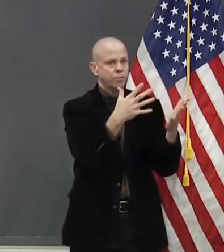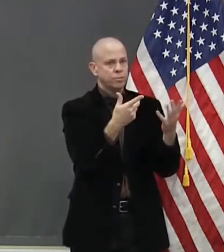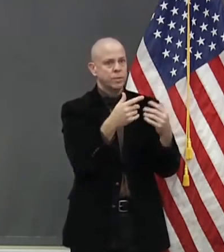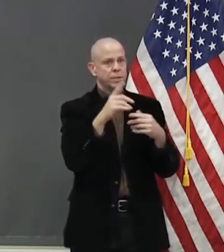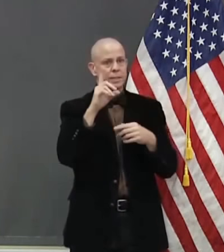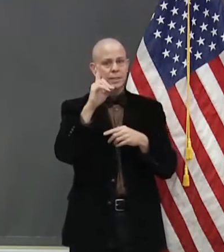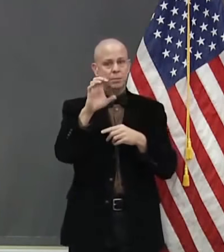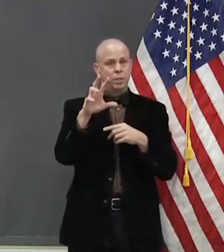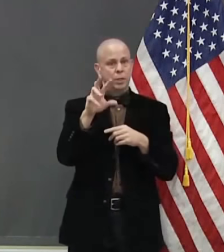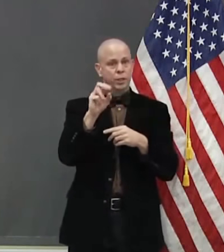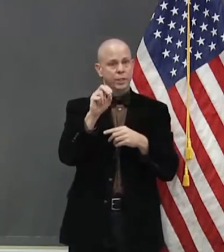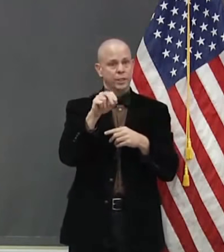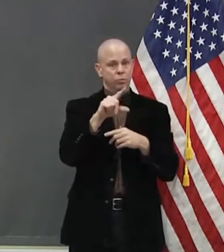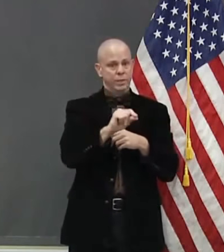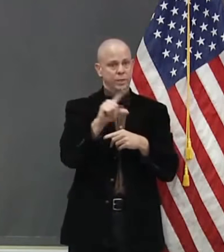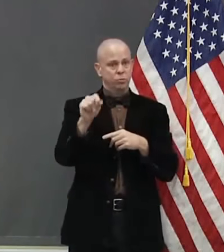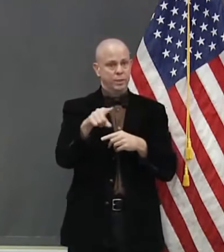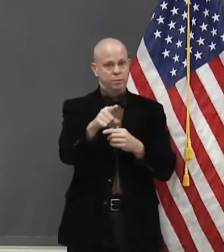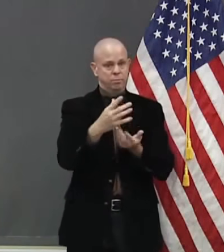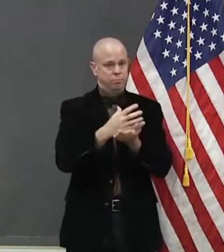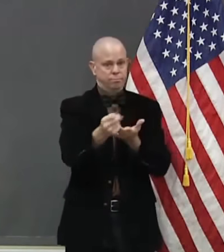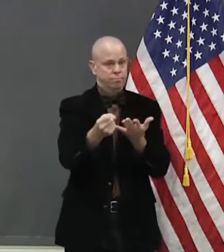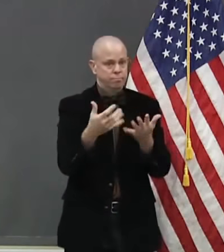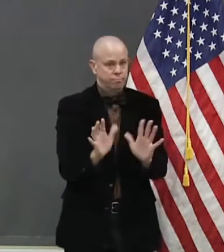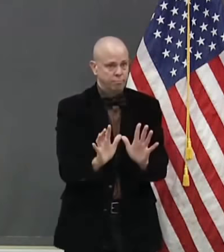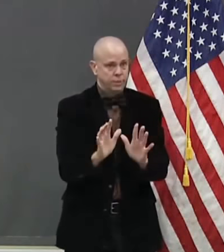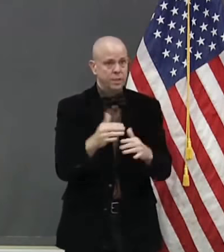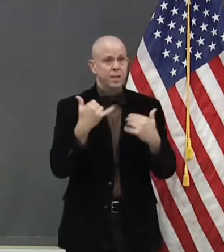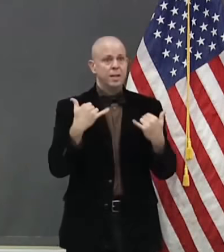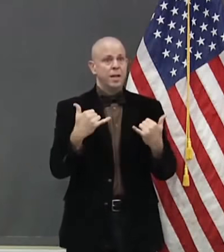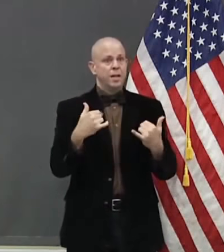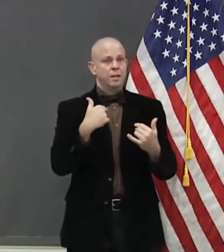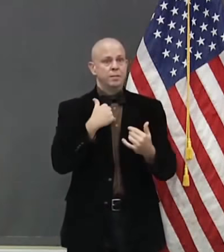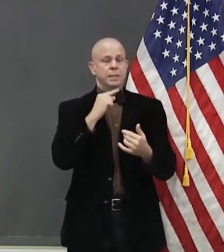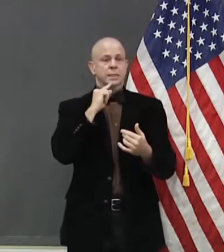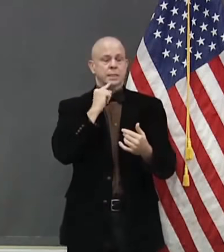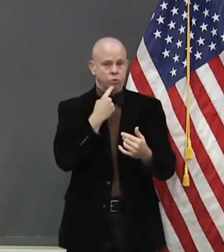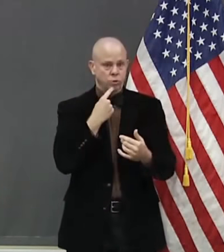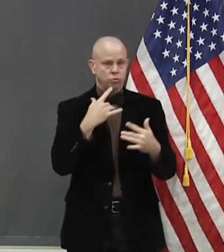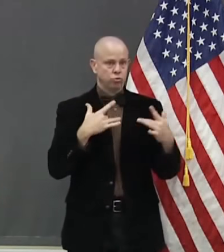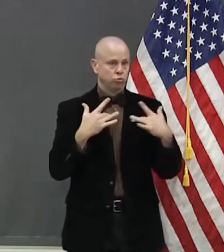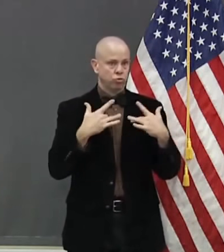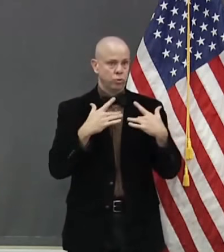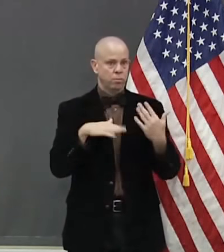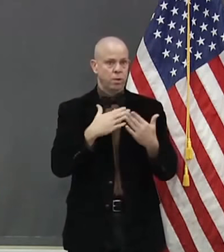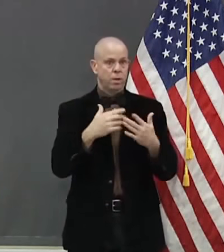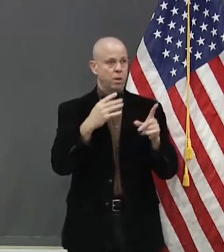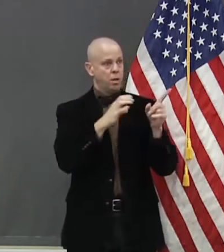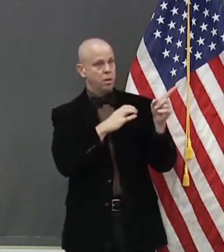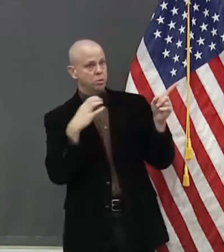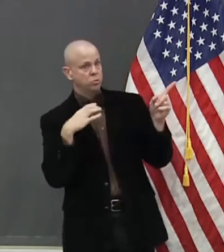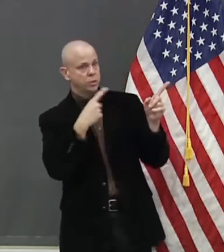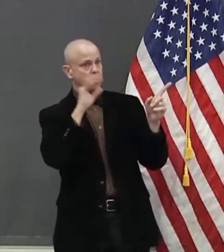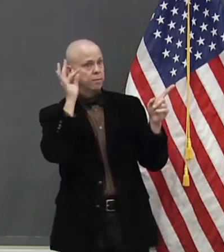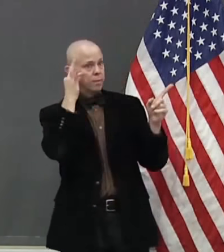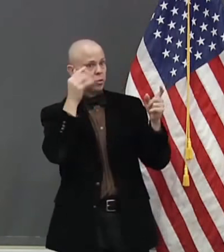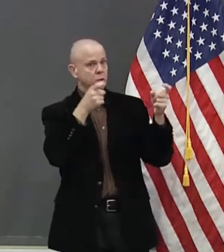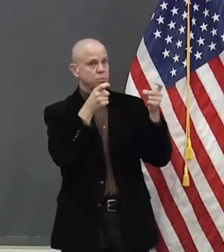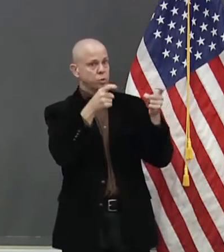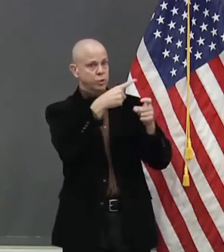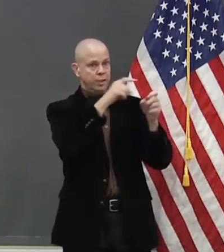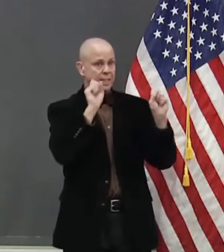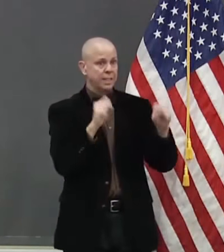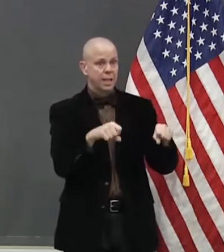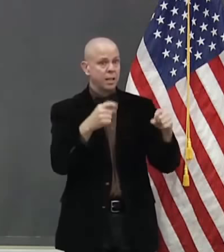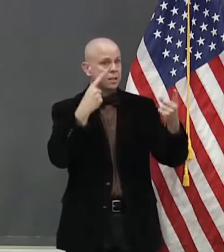And at this point in time, I have grave concerns about whether our Congress and our federal administration can come together